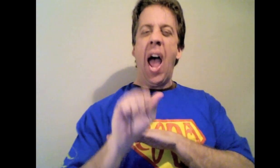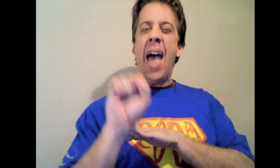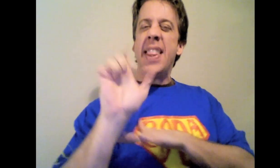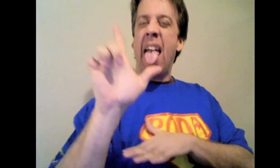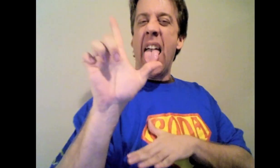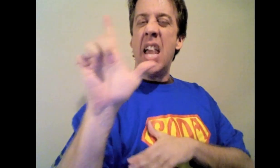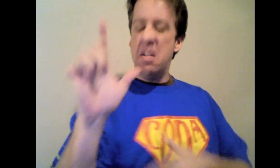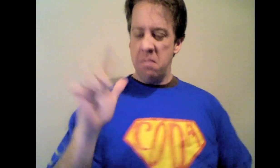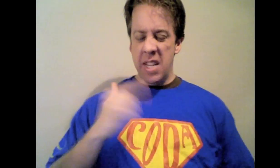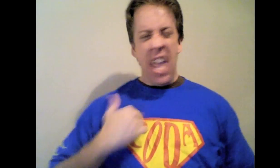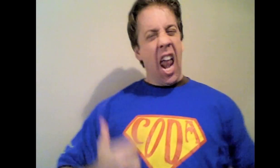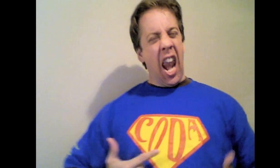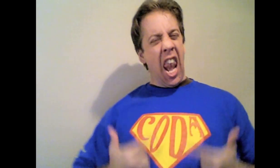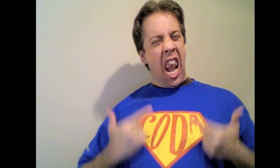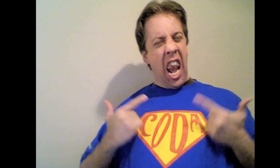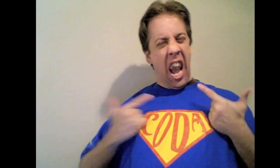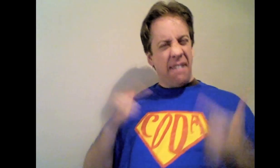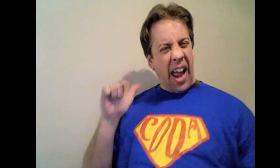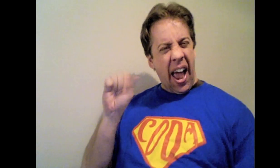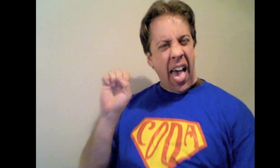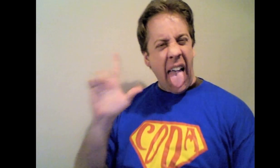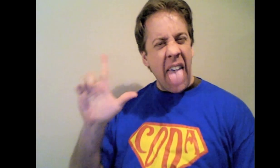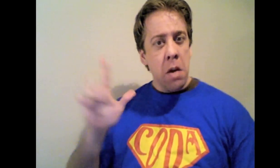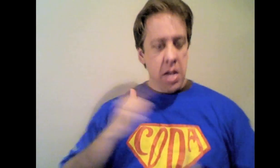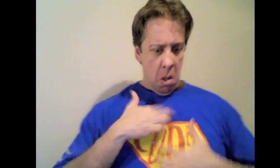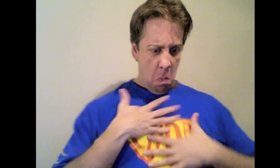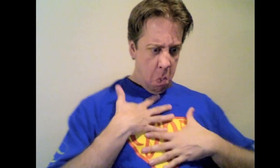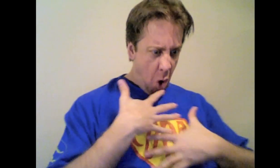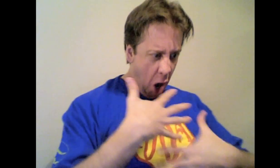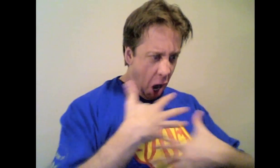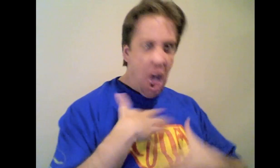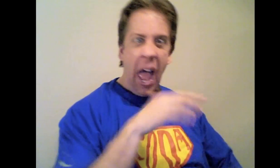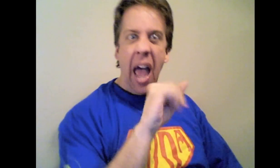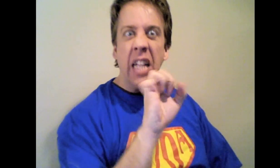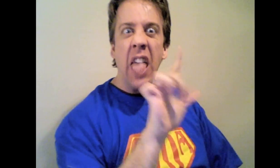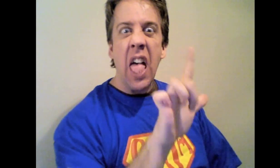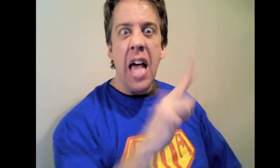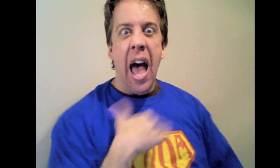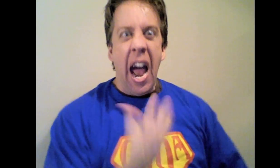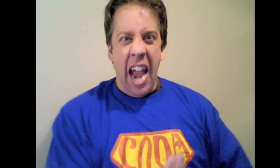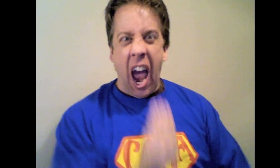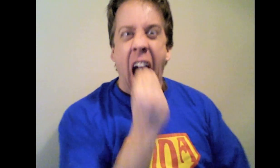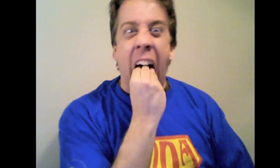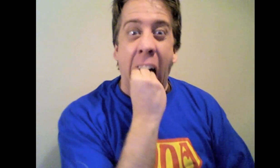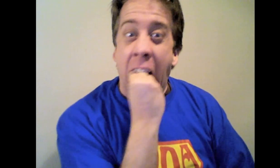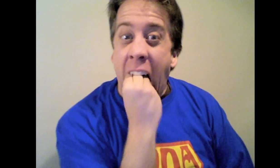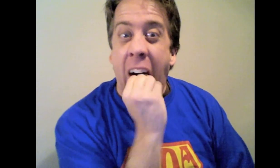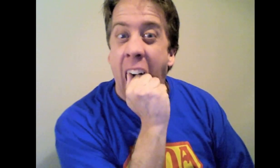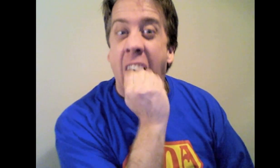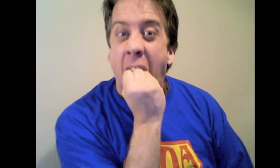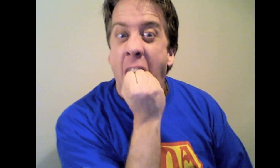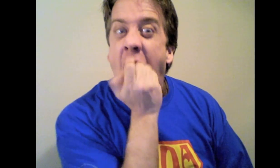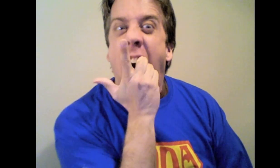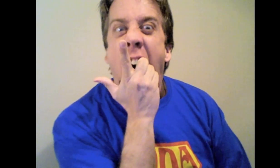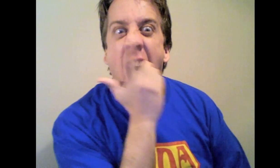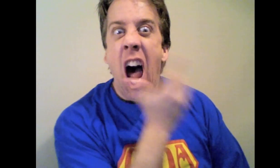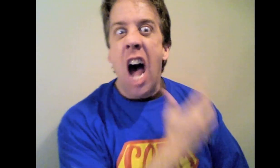I was born with ASL. I live ASL. I breathe ASL. I eat